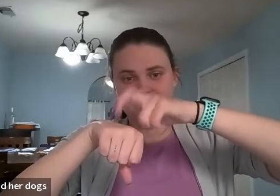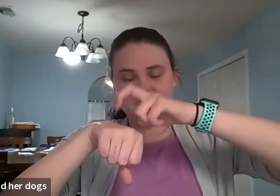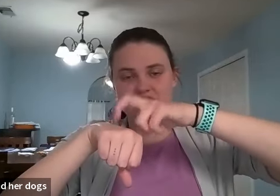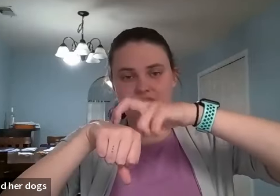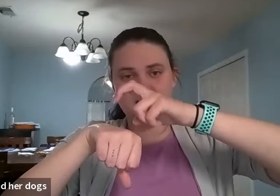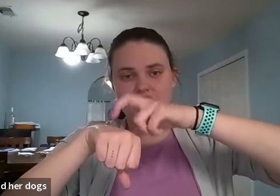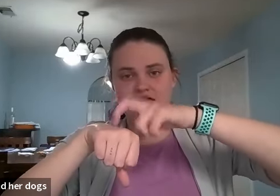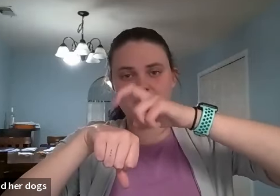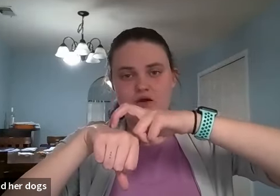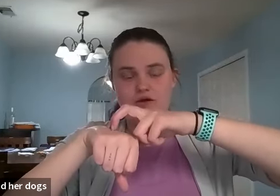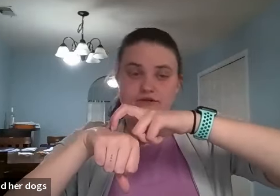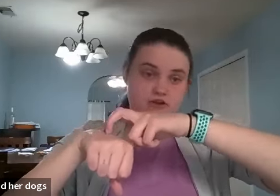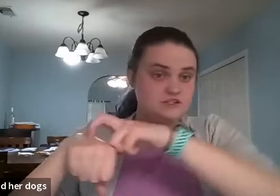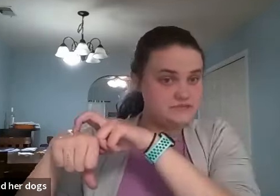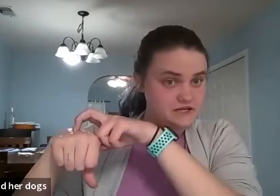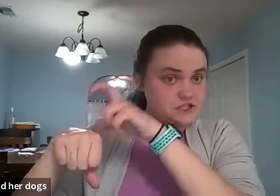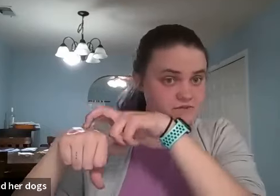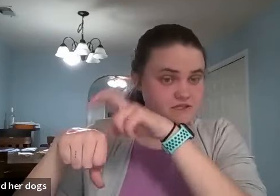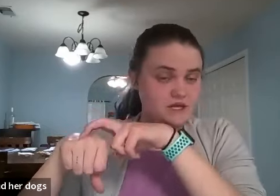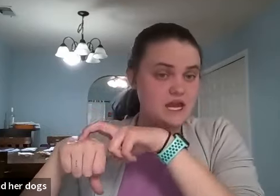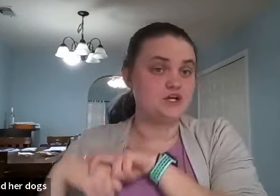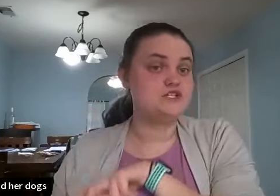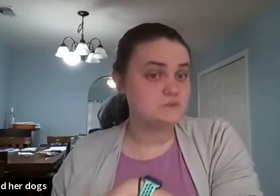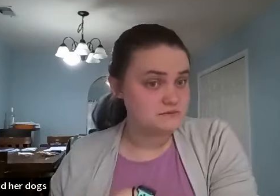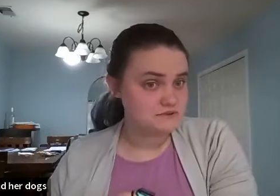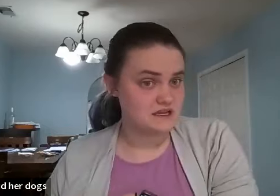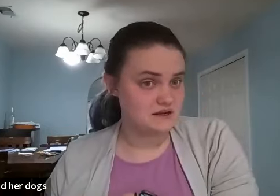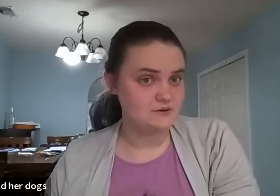And then we had our, which is also potato chips. Then we had our